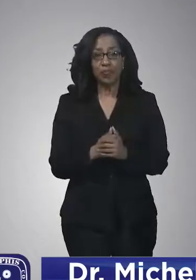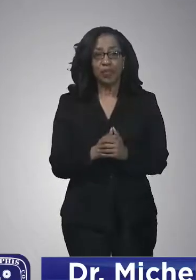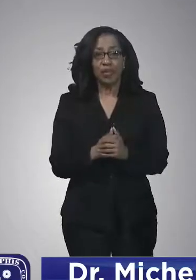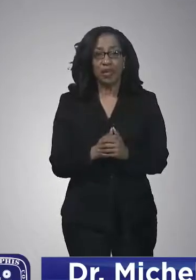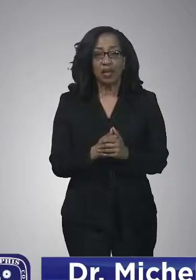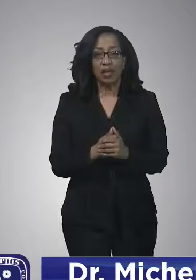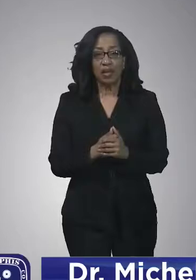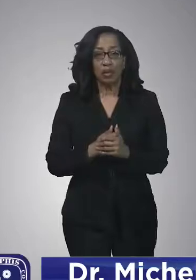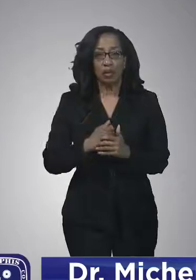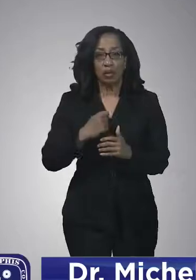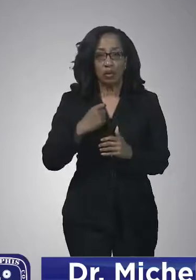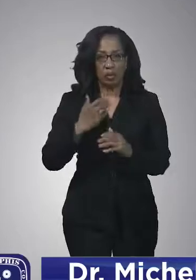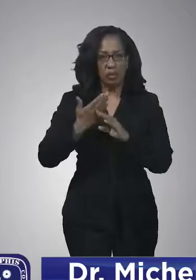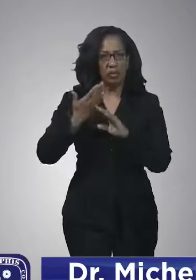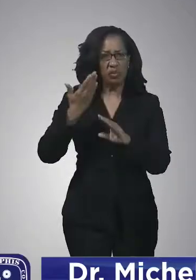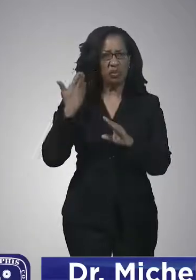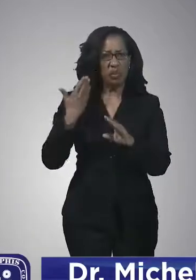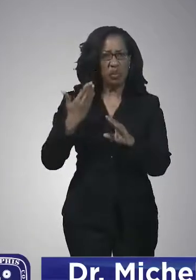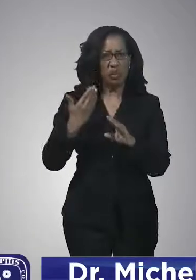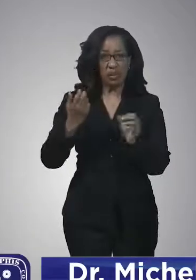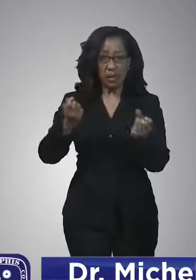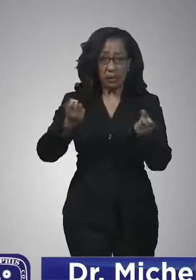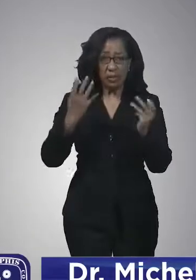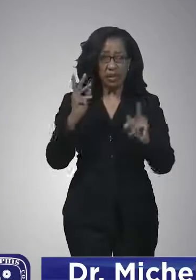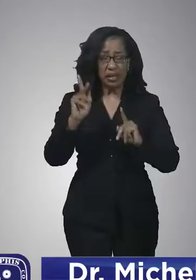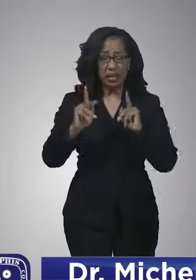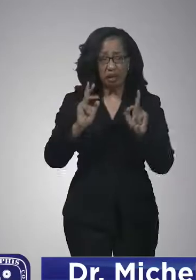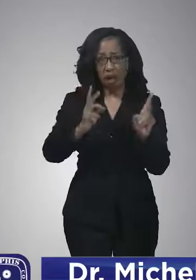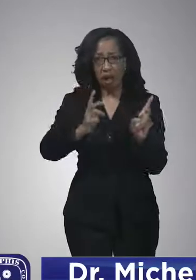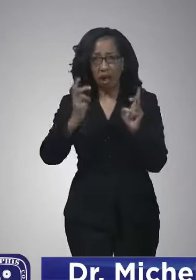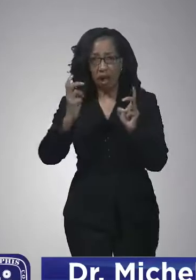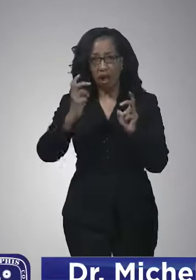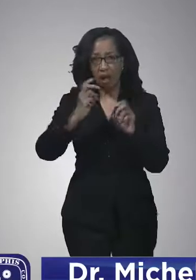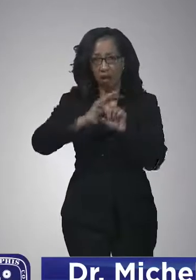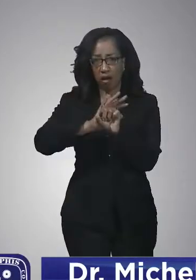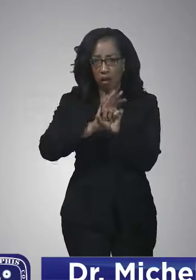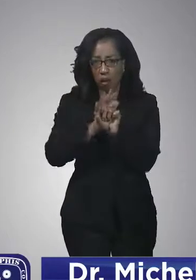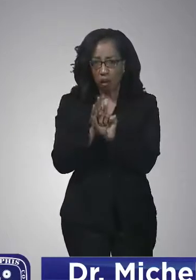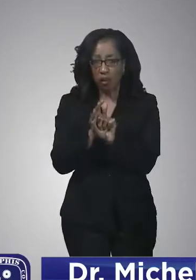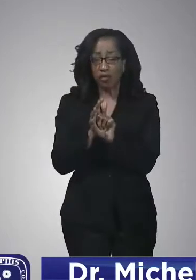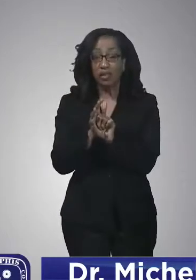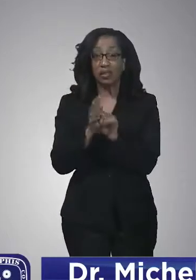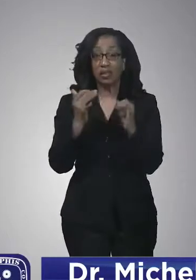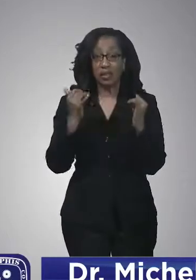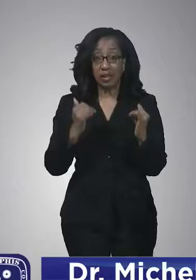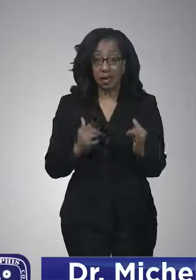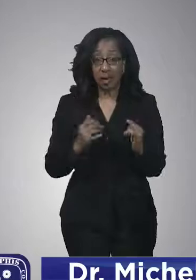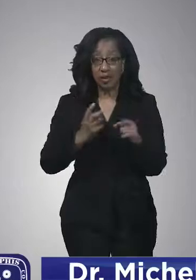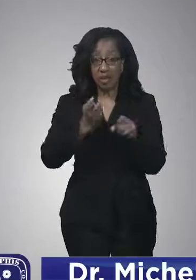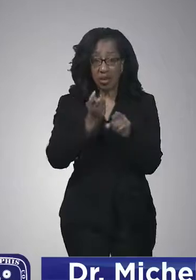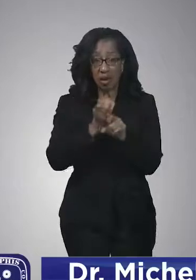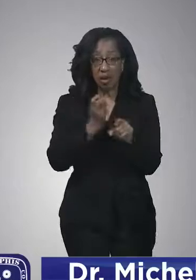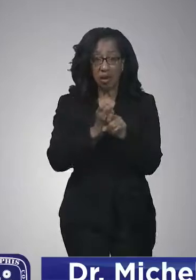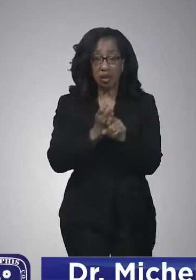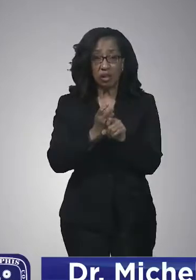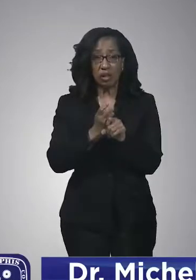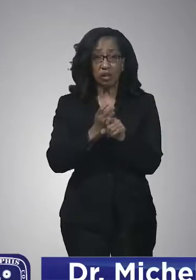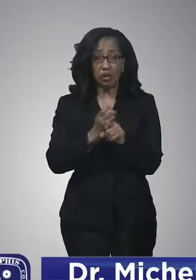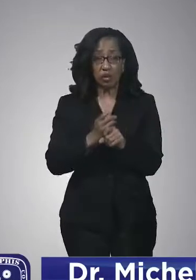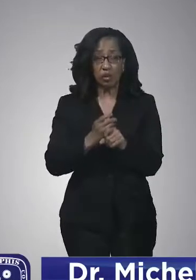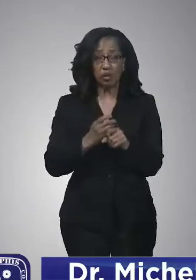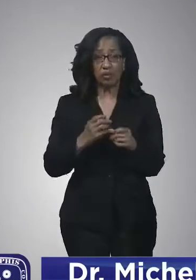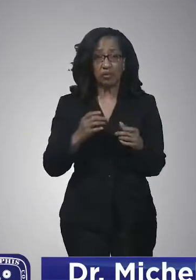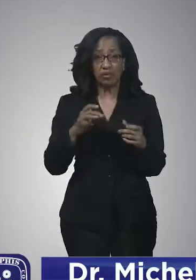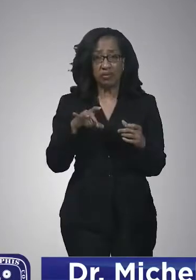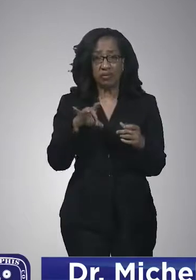latest surge, as you can imagine, it's really difficult to contact trace when you're having 800